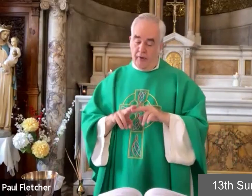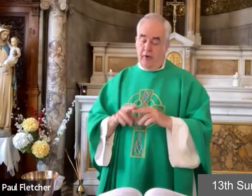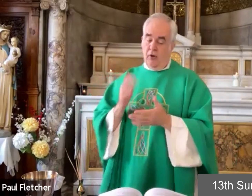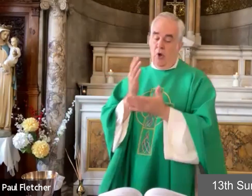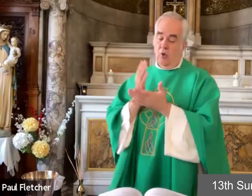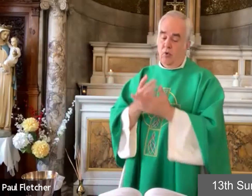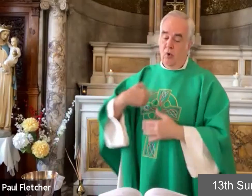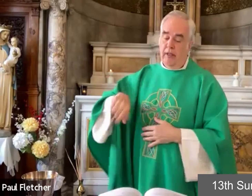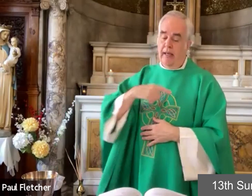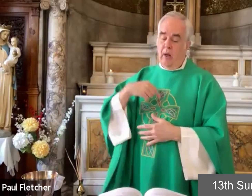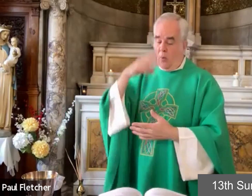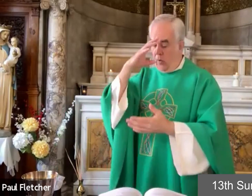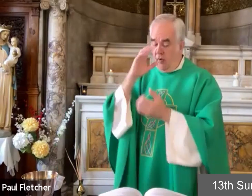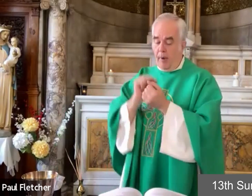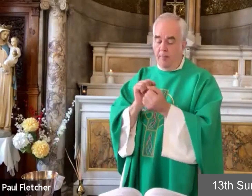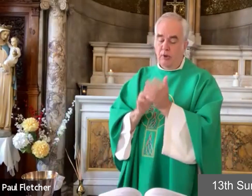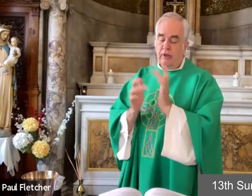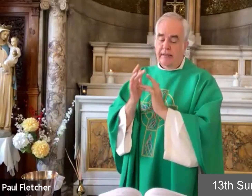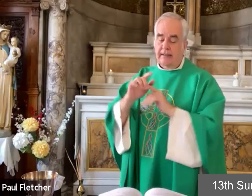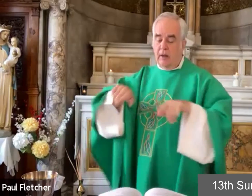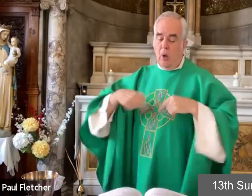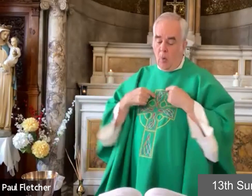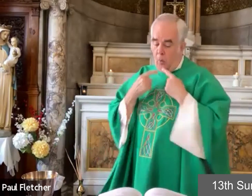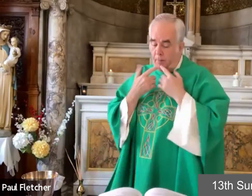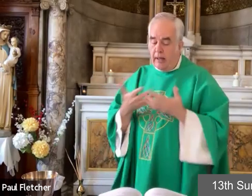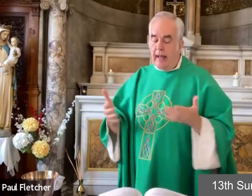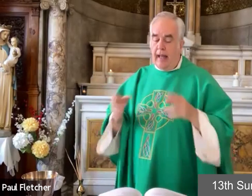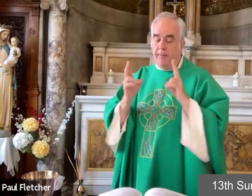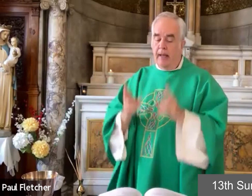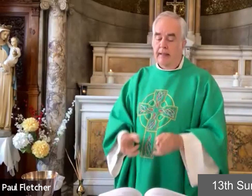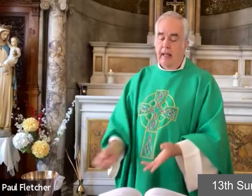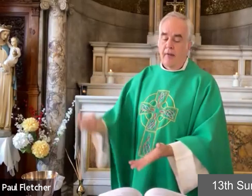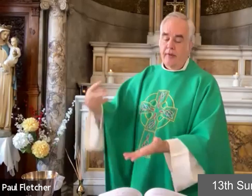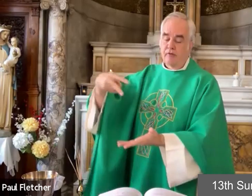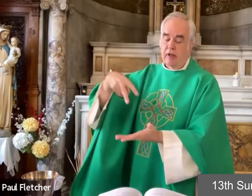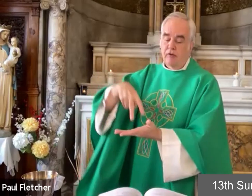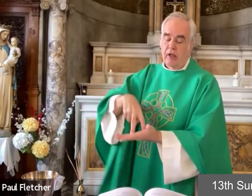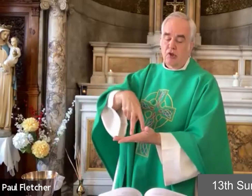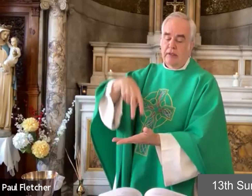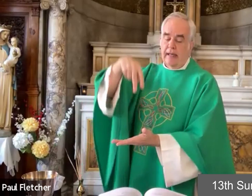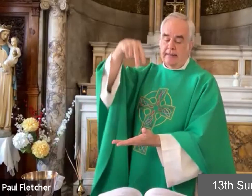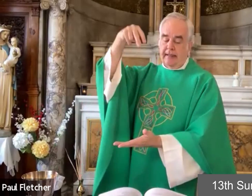Father, truly we remember Jesus, we proclaim his death, his resurrection, and